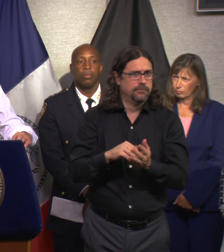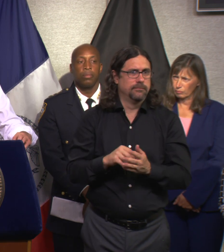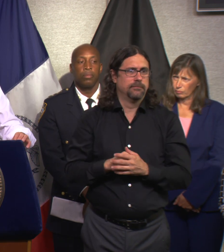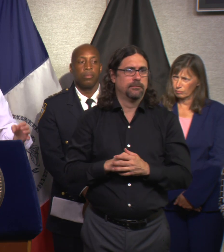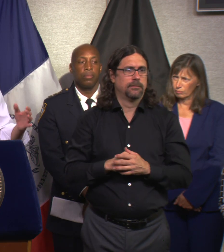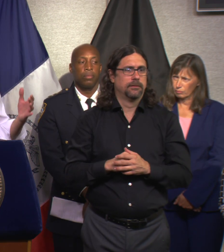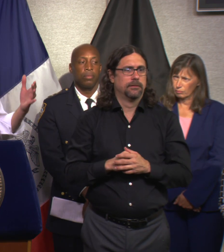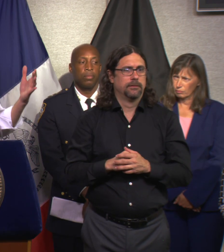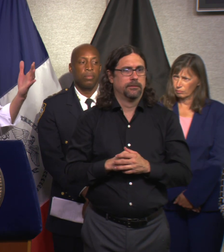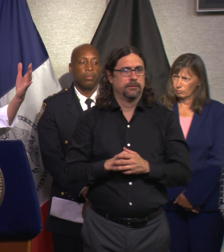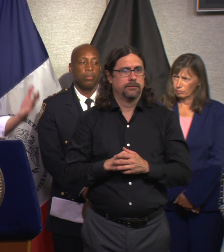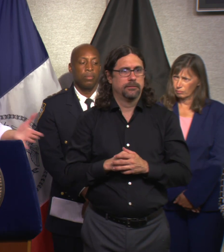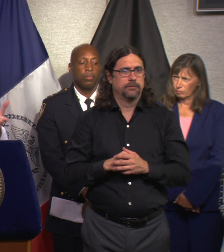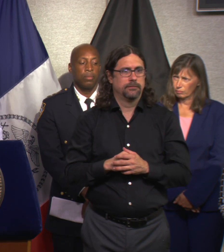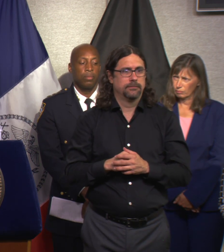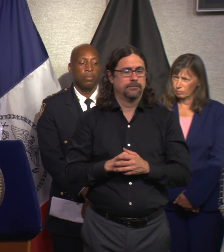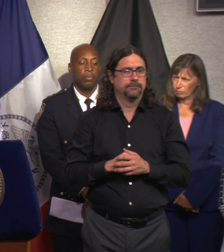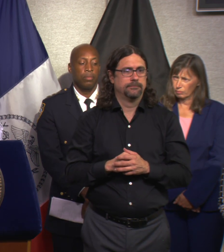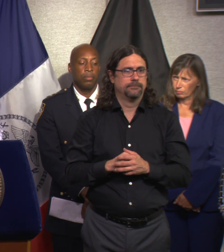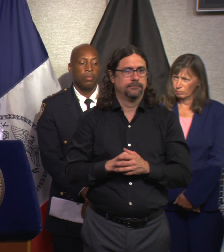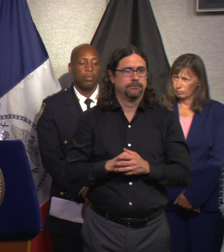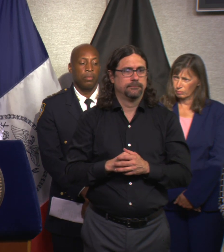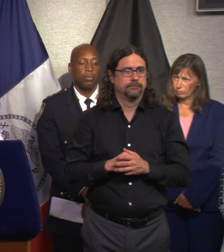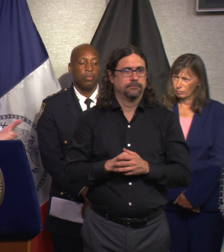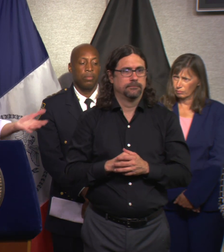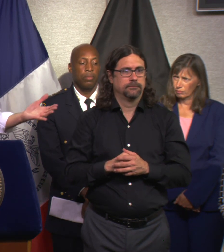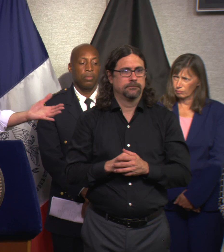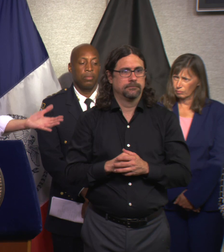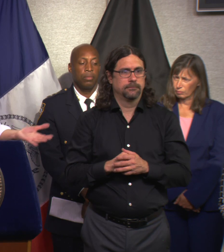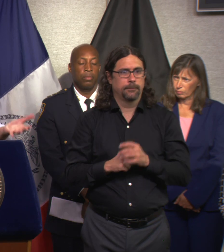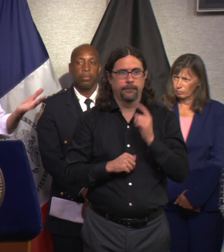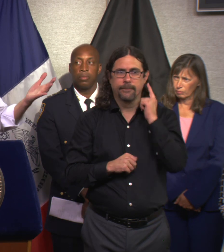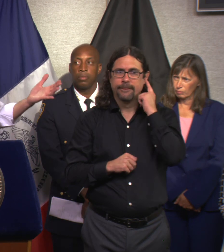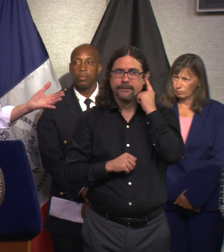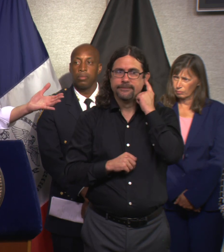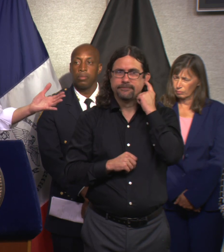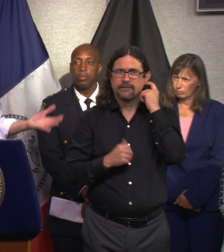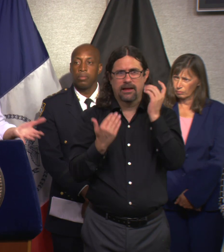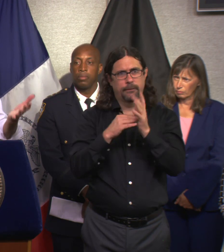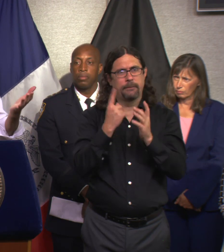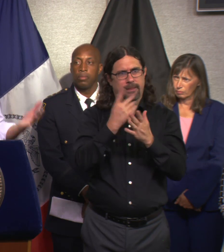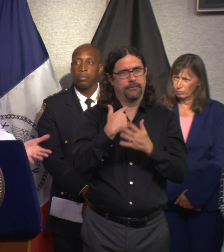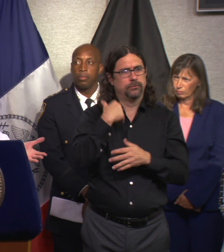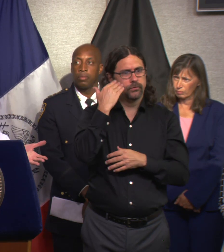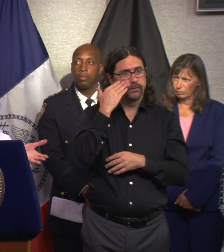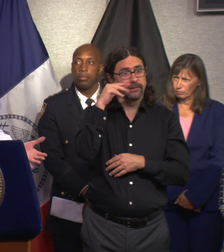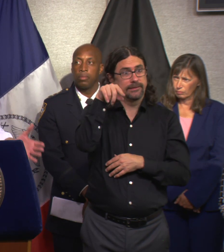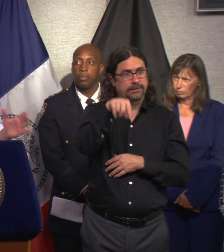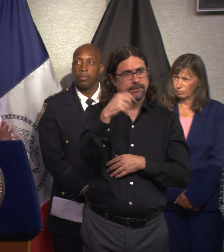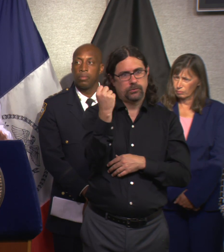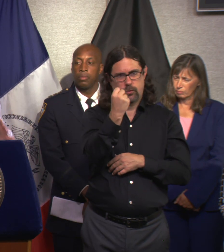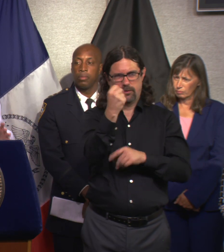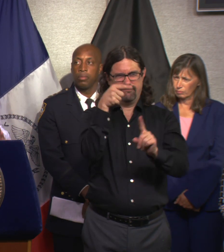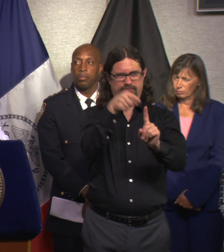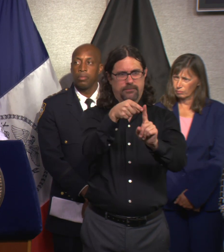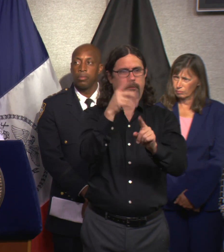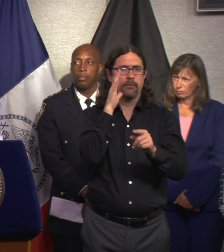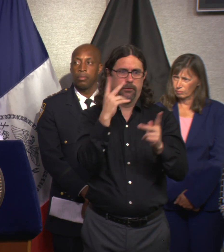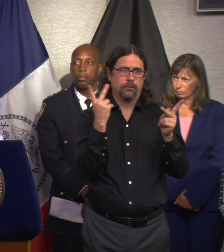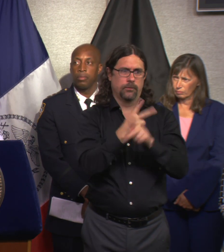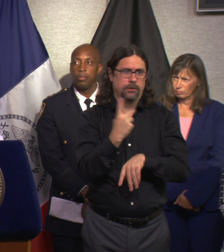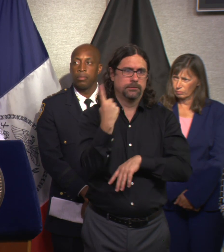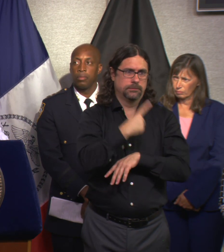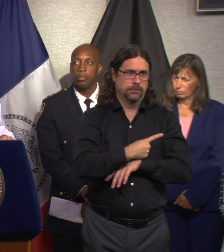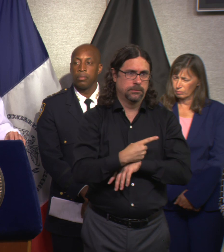factually true is on the weekend, and the worst day is going to be Saturday, a lot of people in July are out of the city. In this case, that's helpful